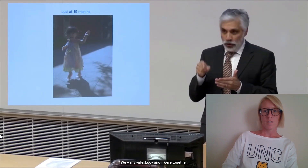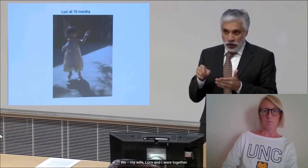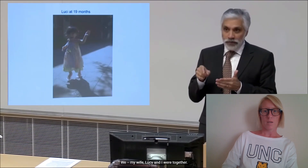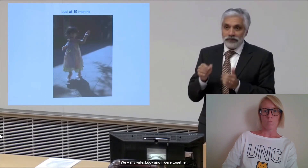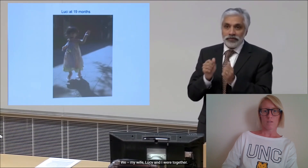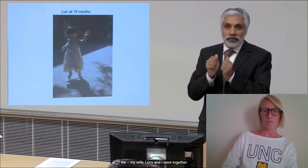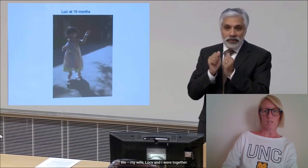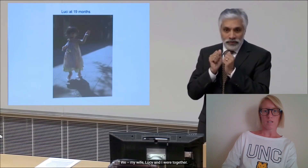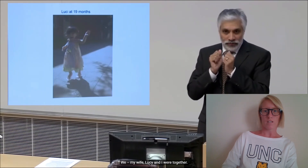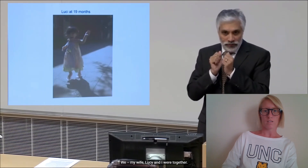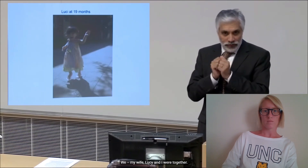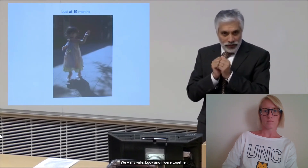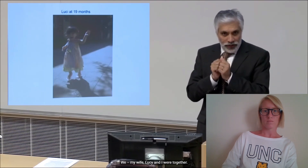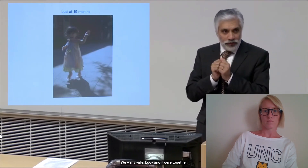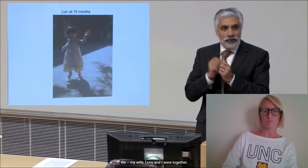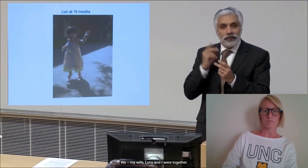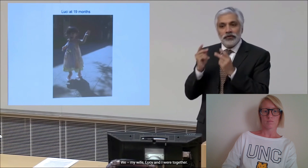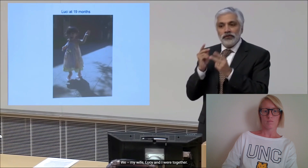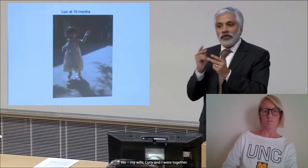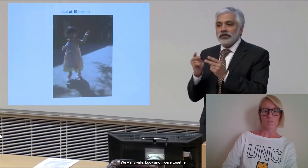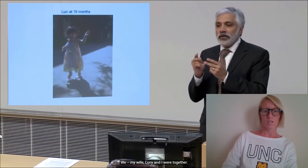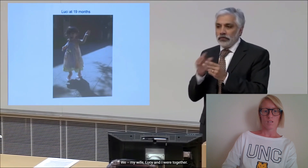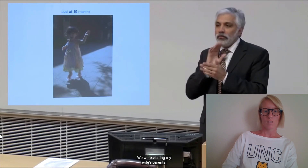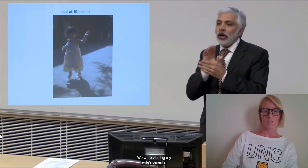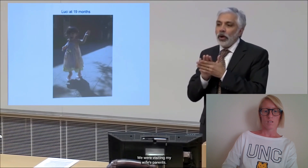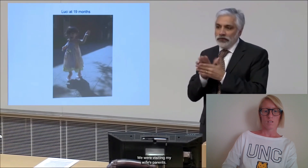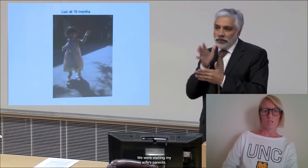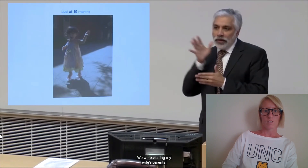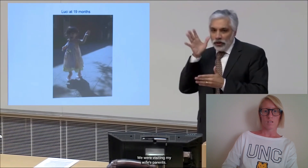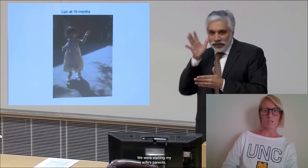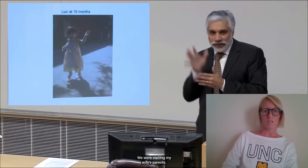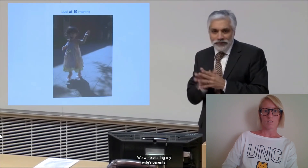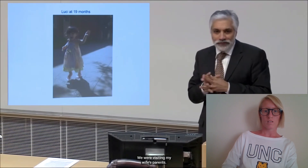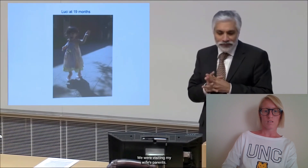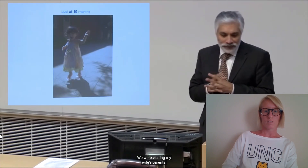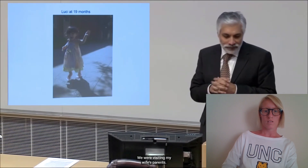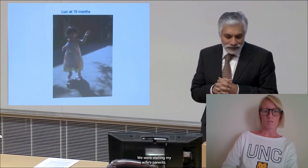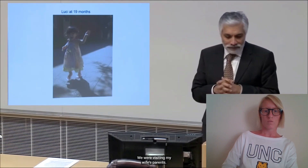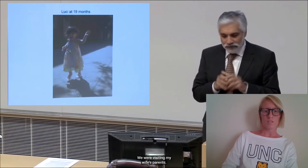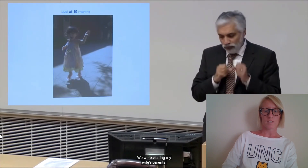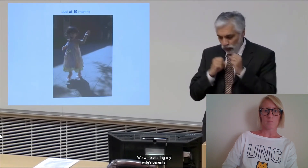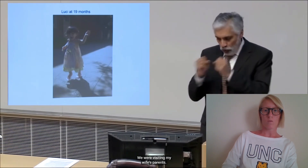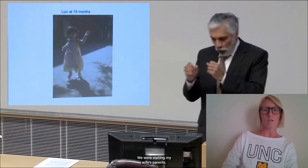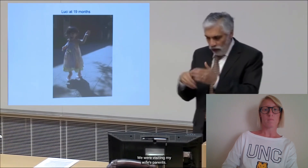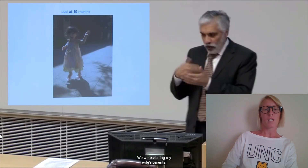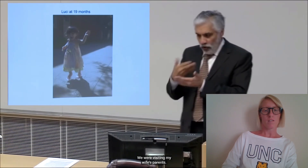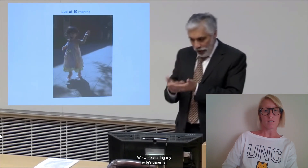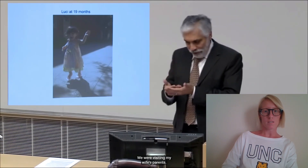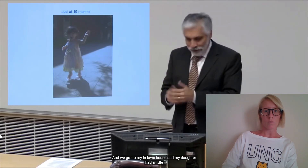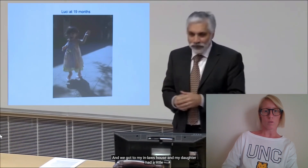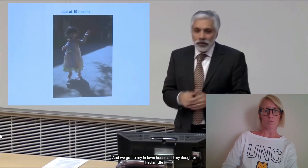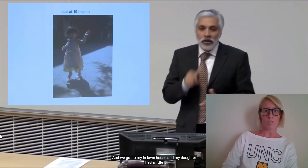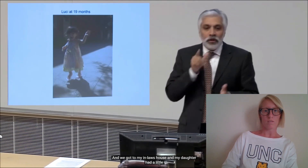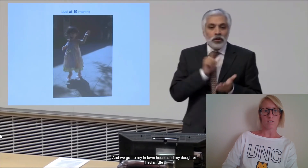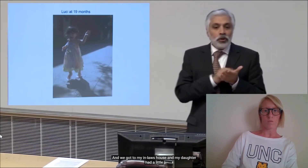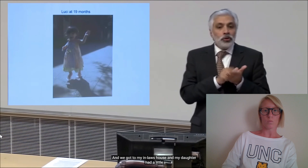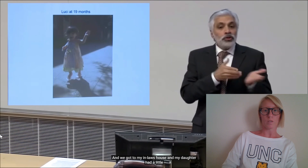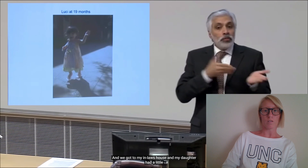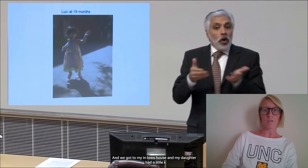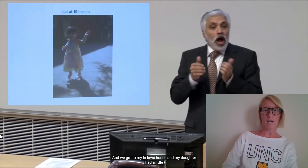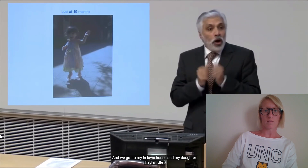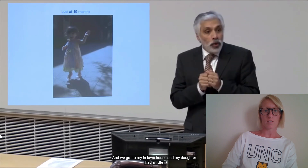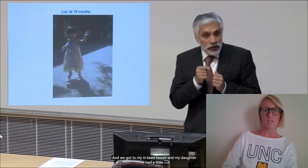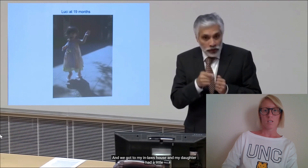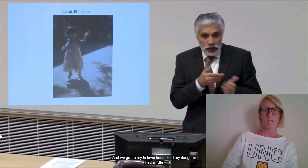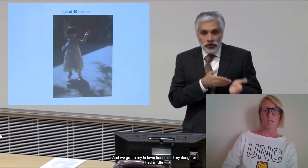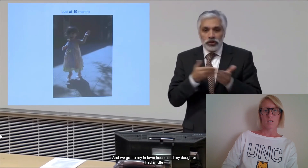My wife and Lucy and I were together. We were visiting my wife's We're parents. visiting my wife's parents, and we were driving there. And